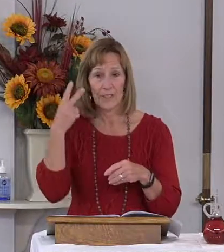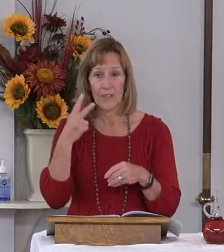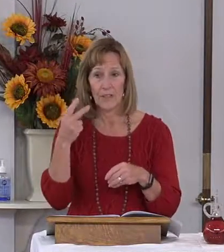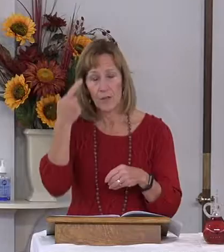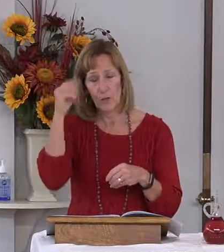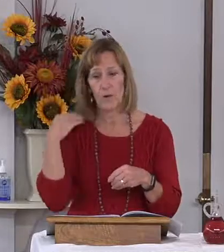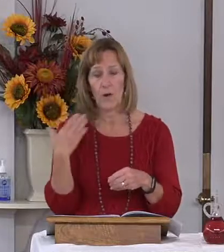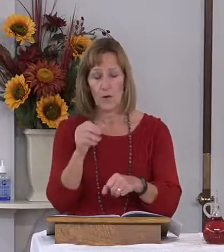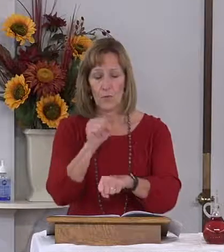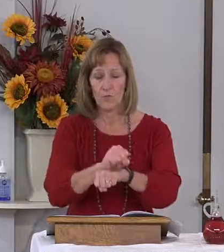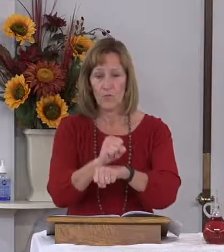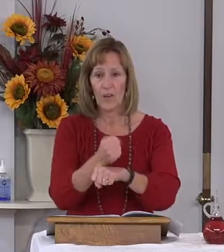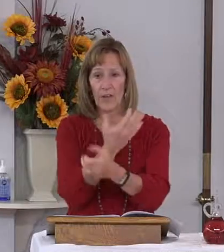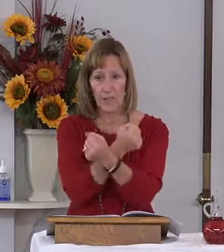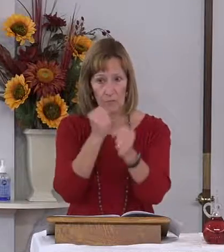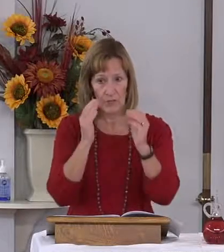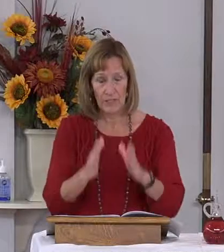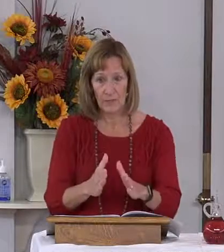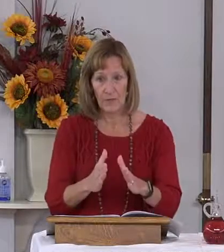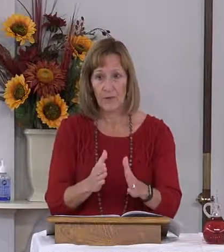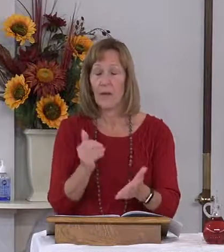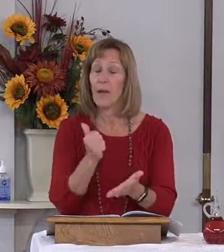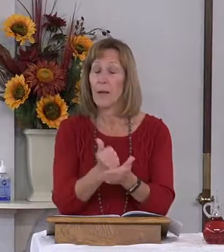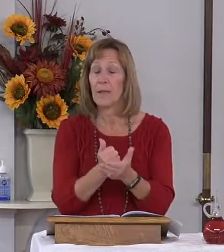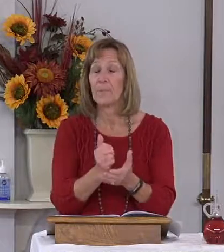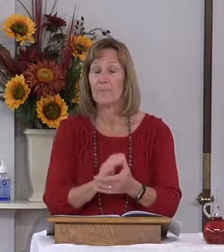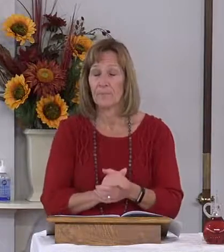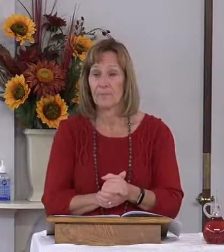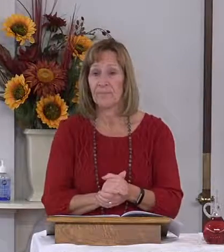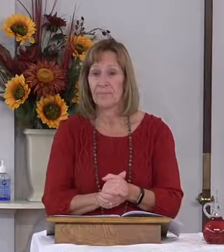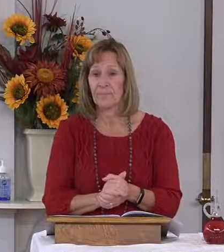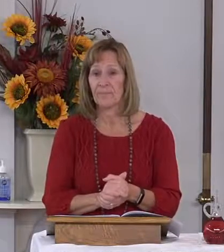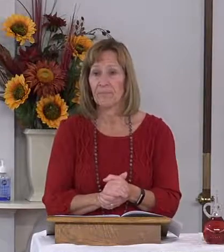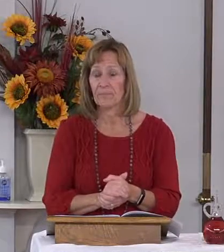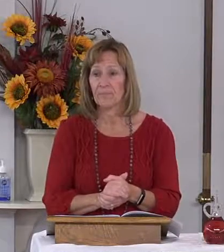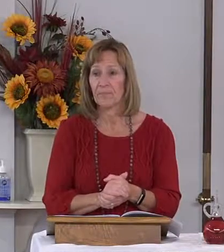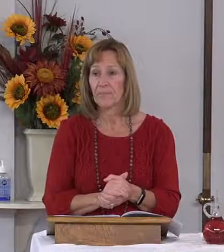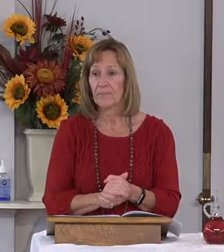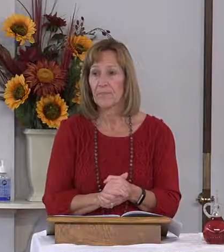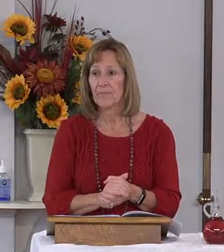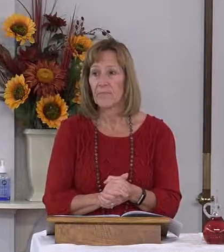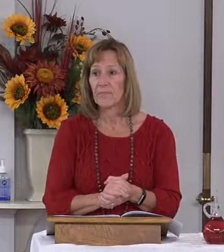for you are our rock and our Redeemer. Amen.